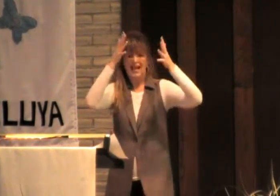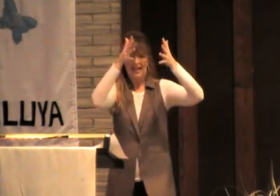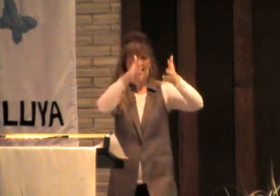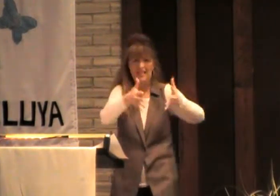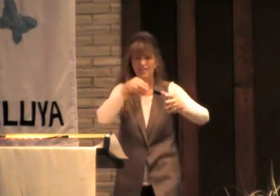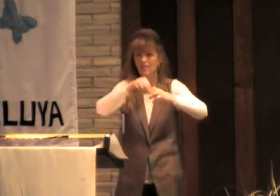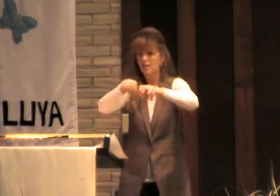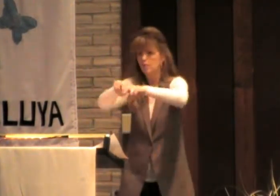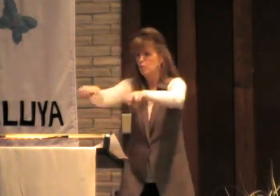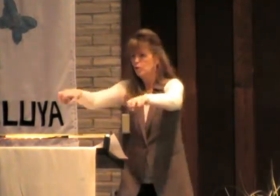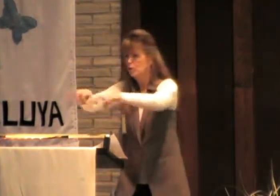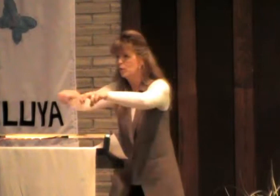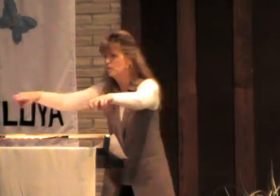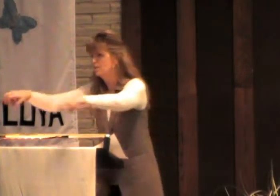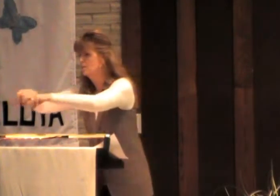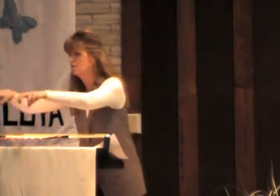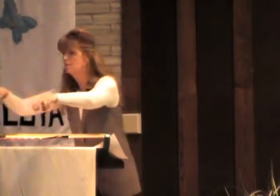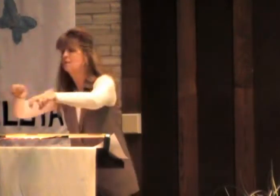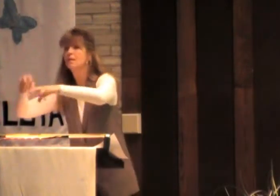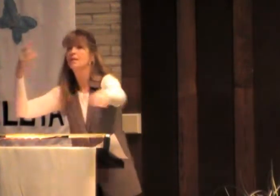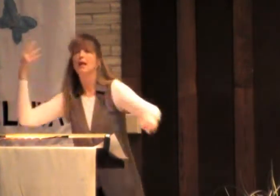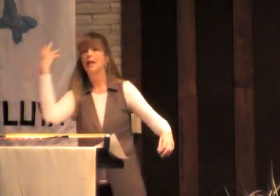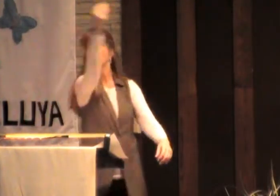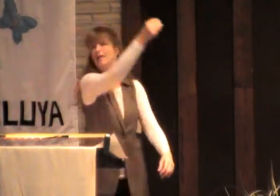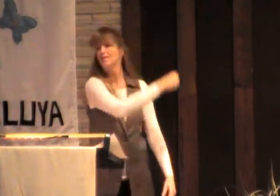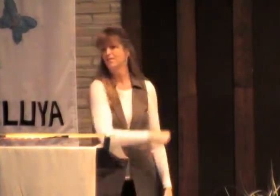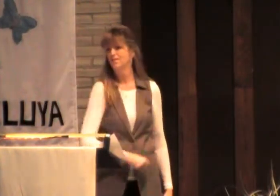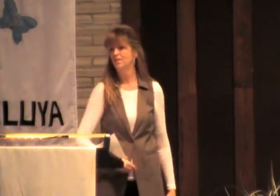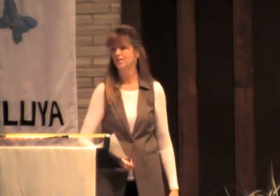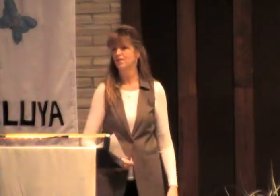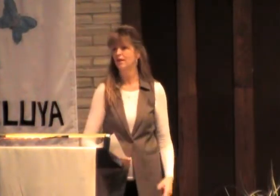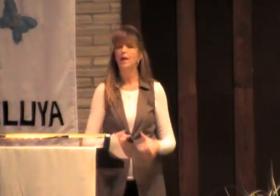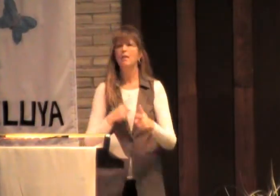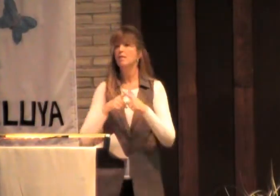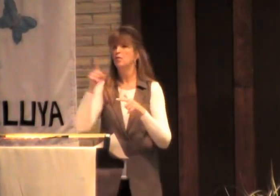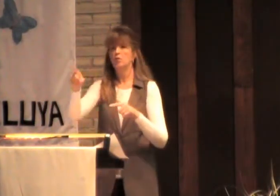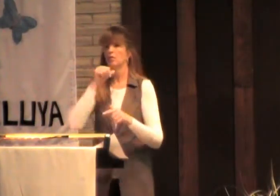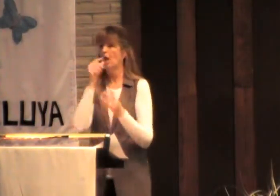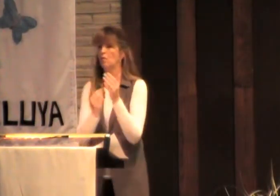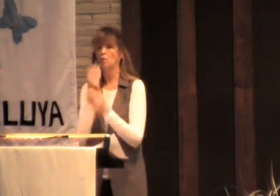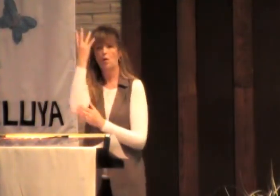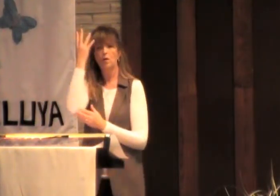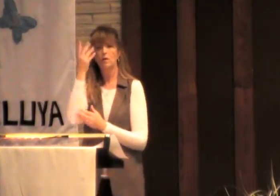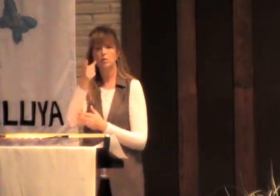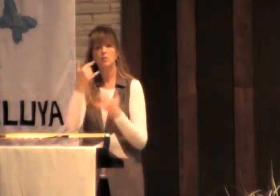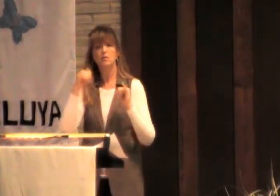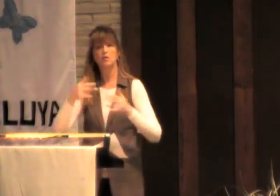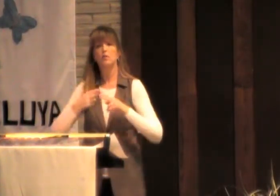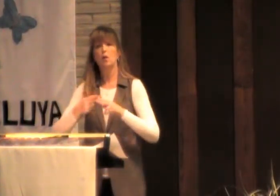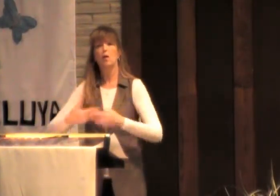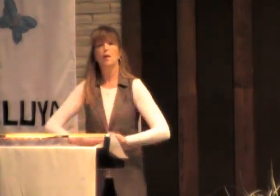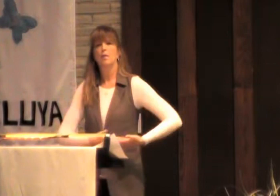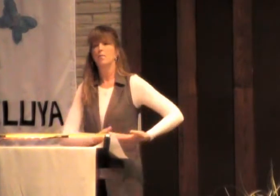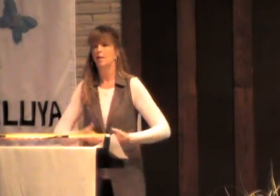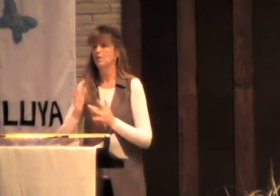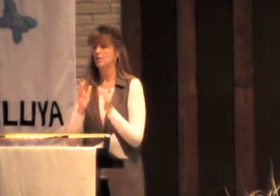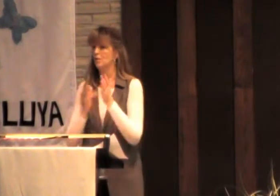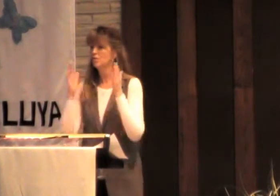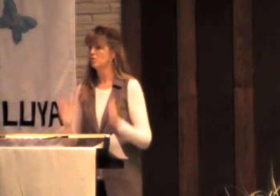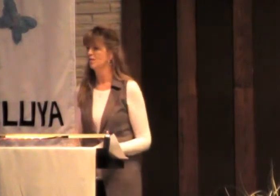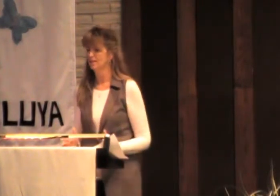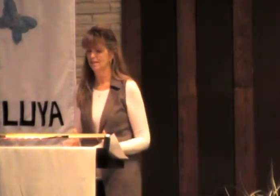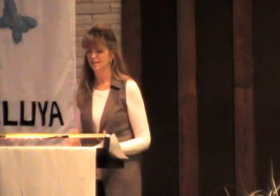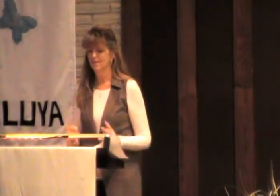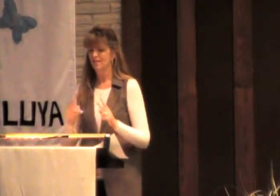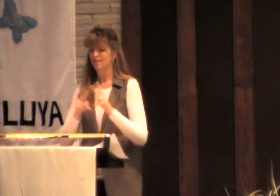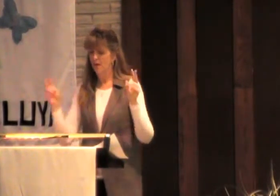learn and then leave it at the pews and then leave church. That means you're not growing. That means you're